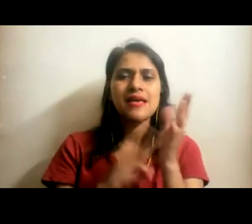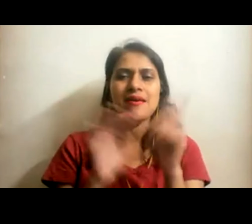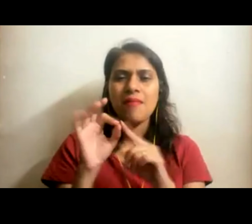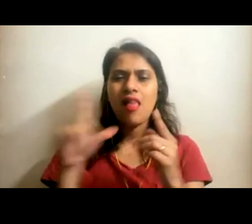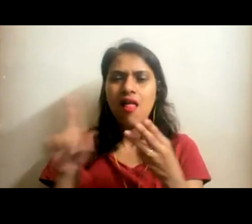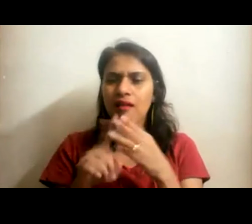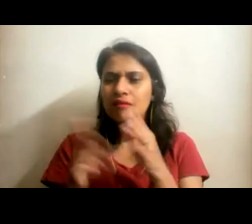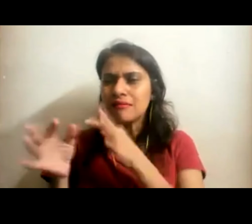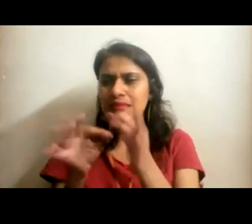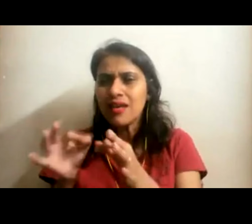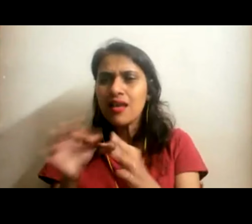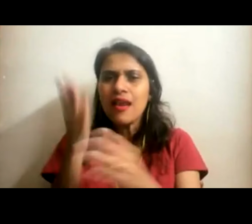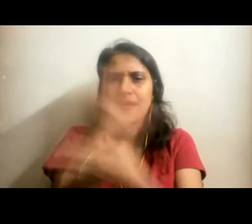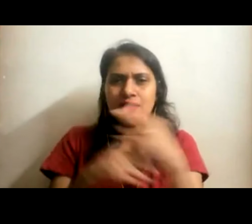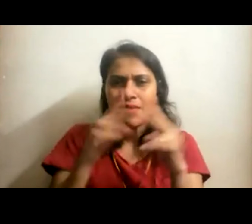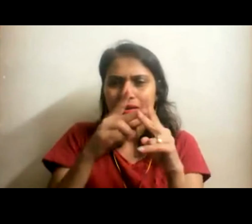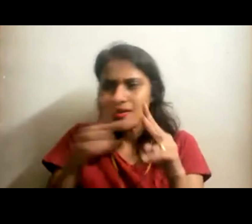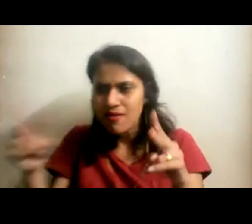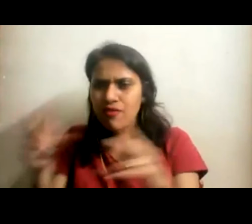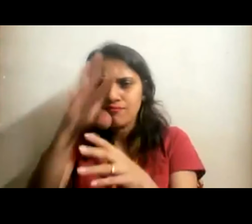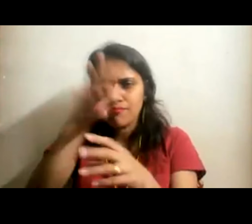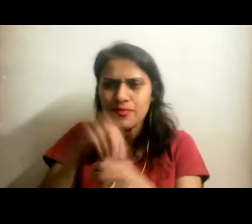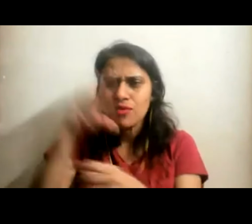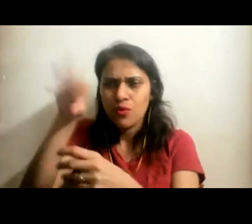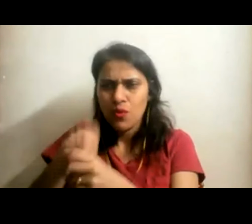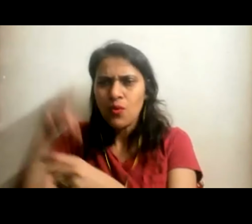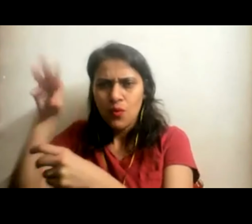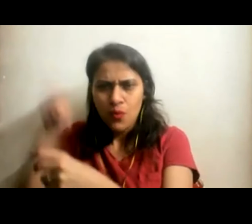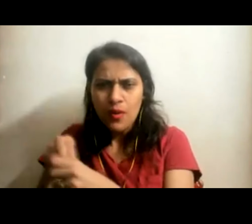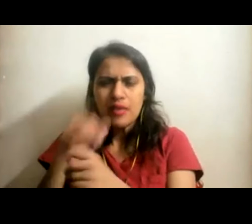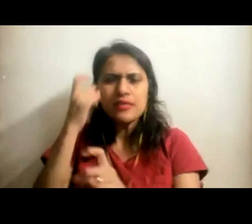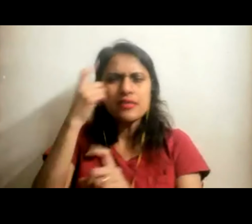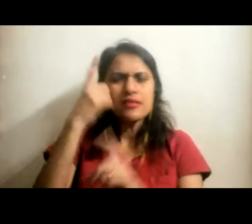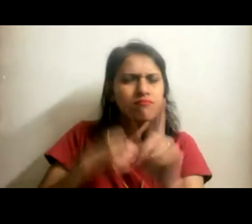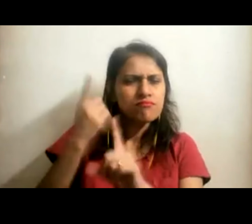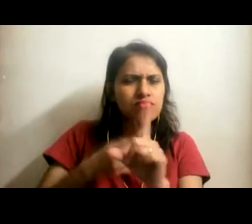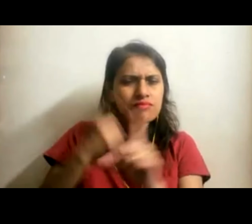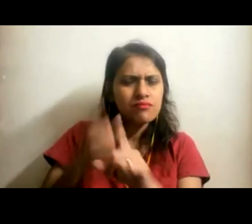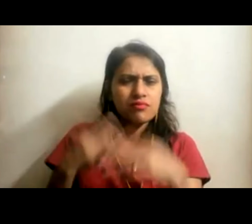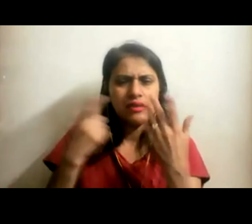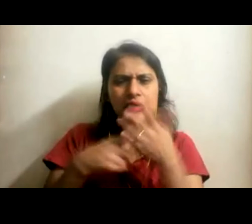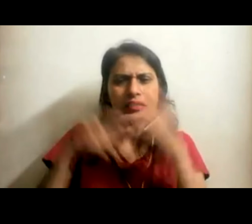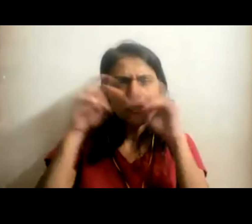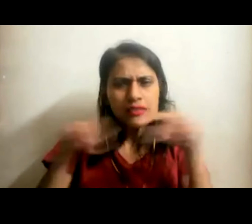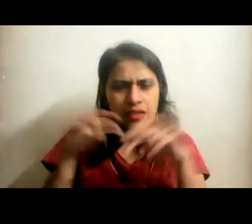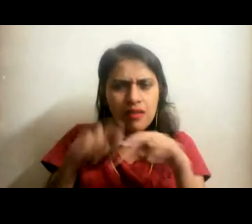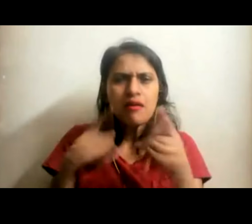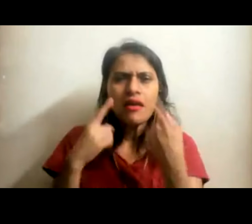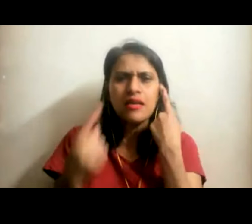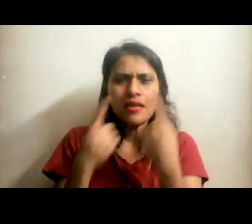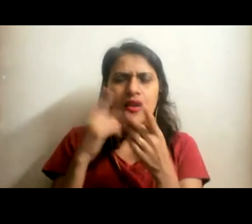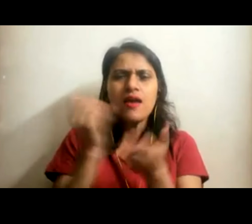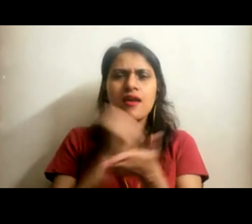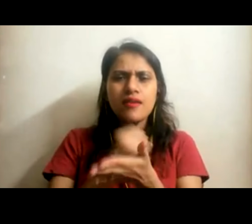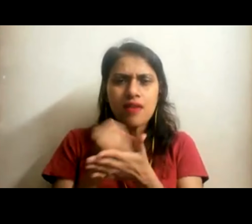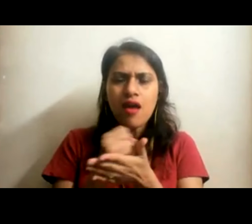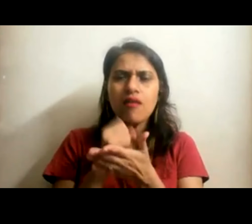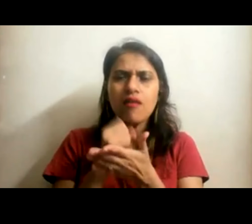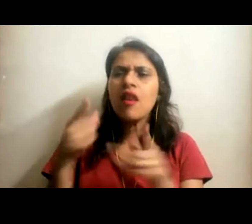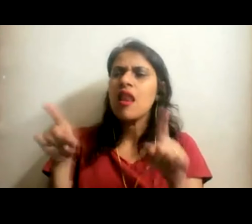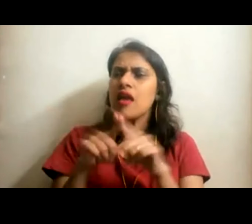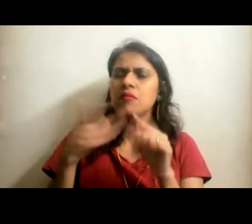we will we research on them for several years on what are the things which are coming as a barrier